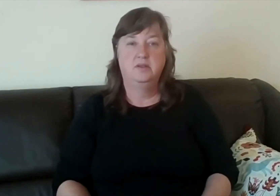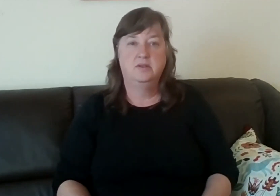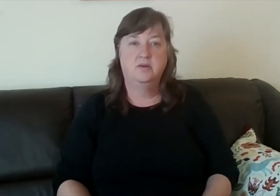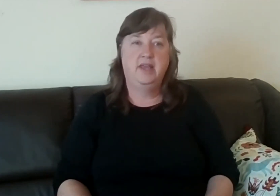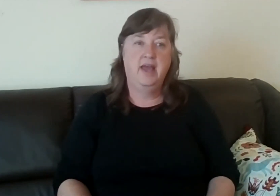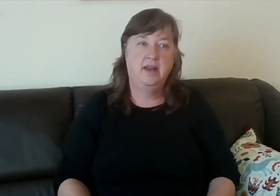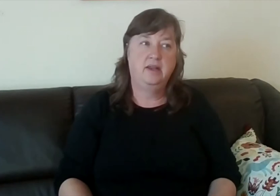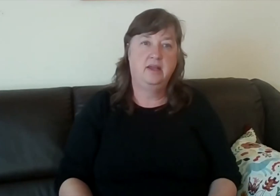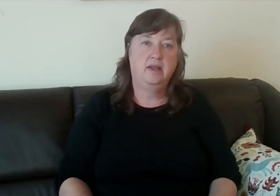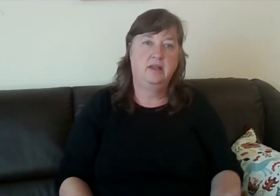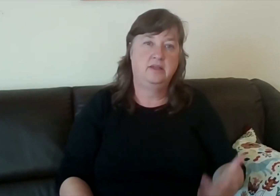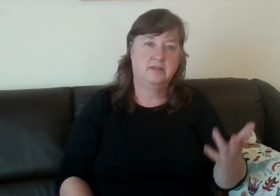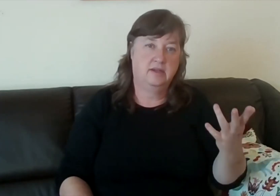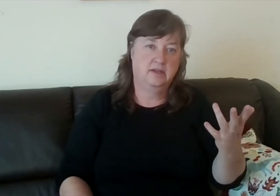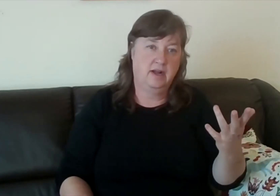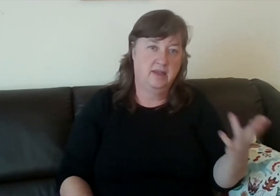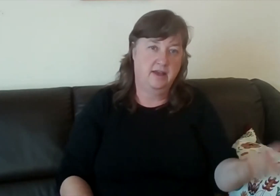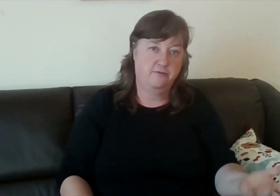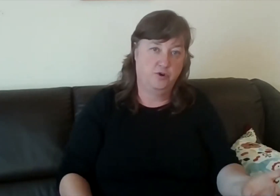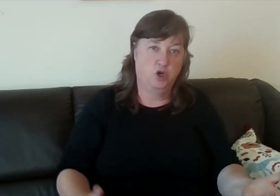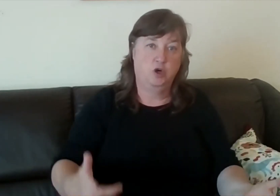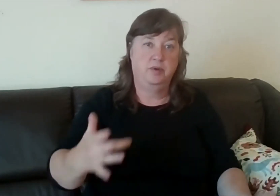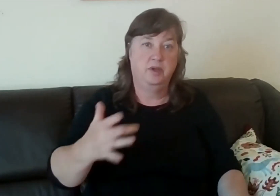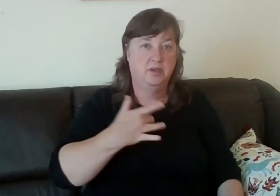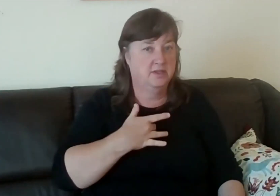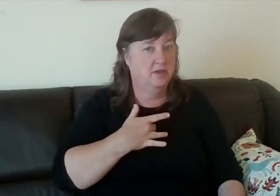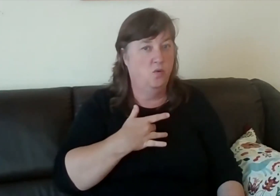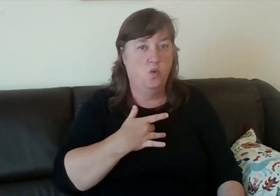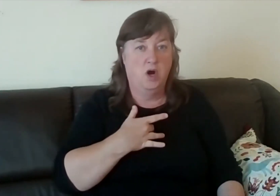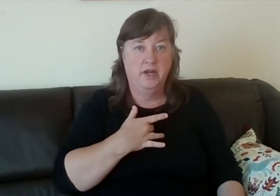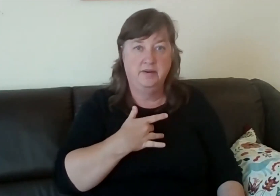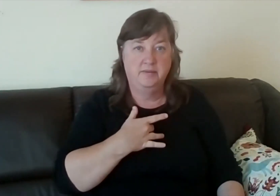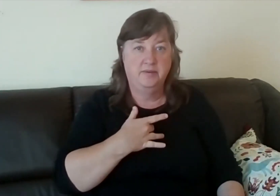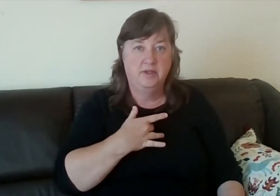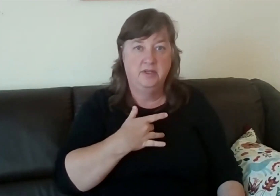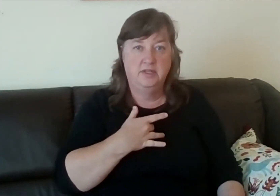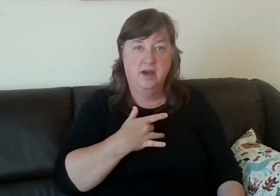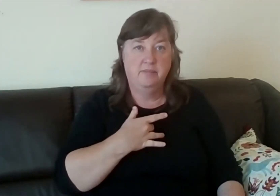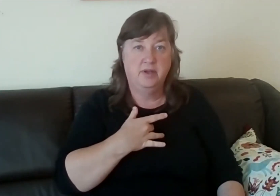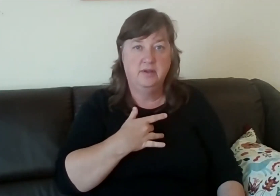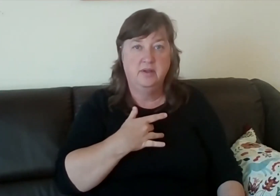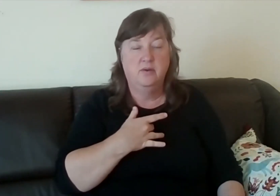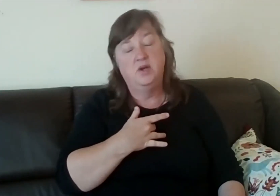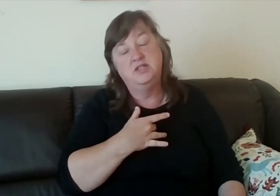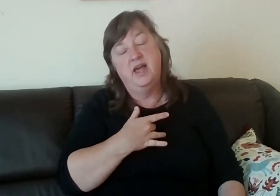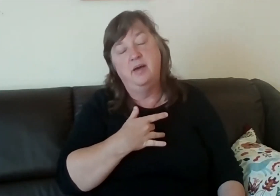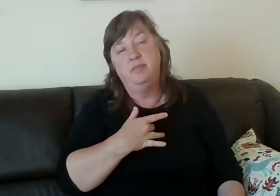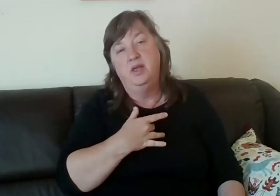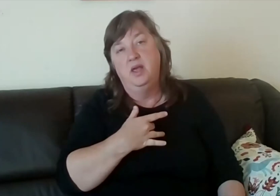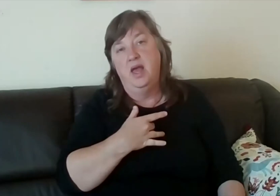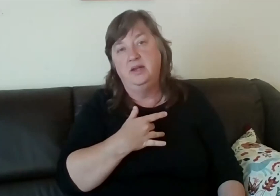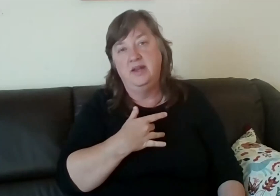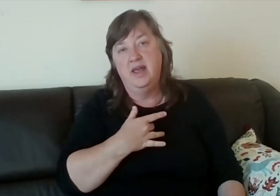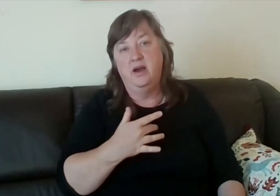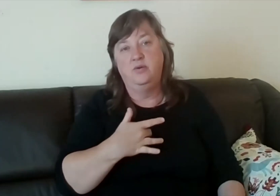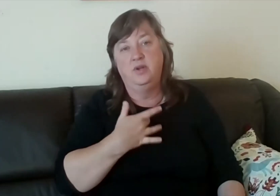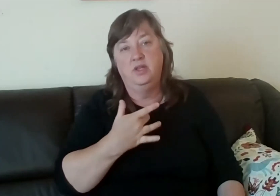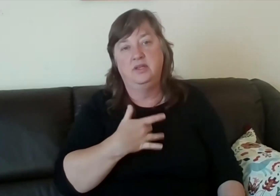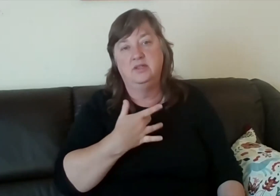So again, it's kind of that verb is the one tap, and a noun is a